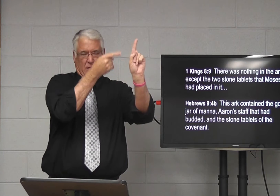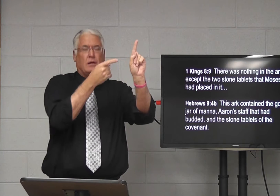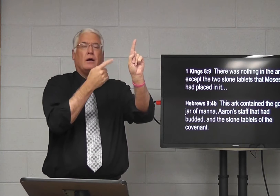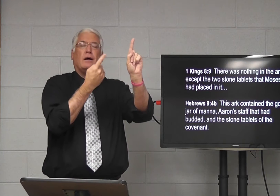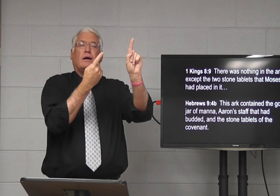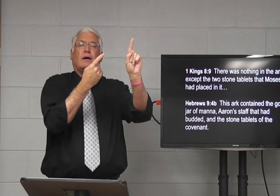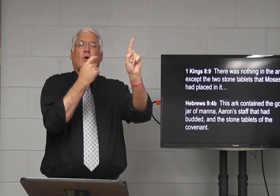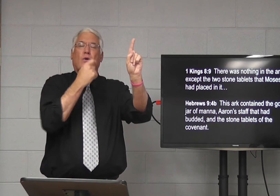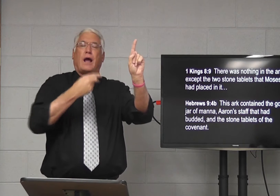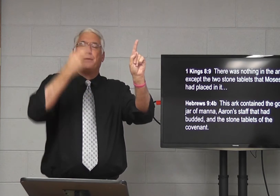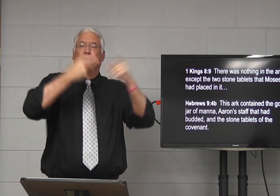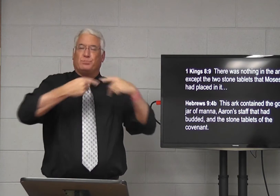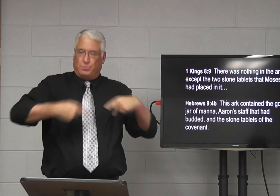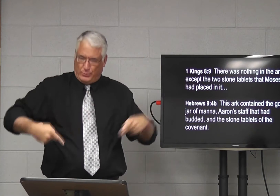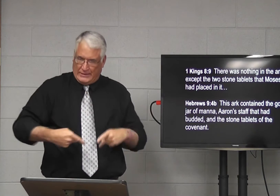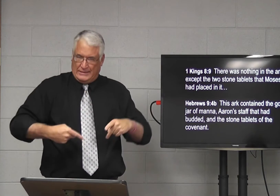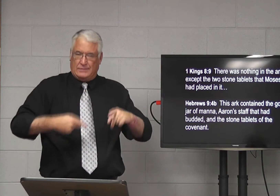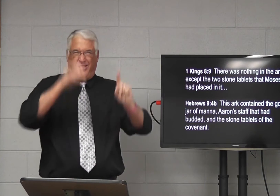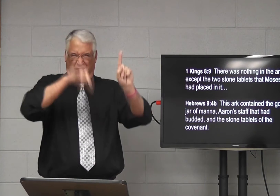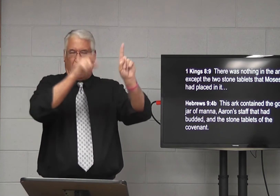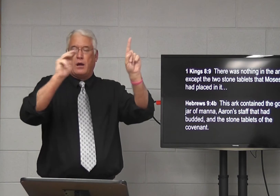Jesuits, do not believe